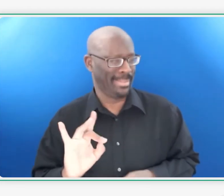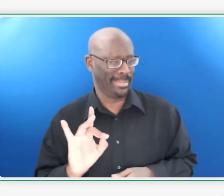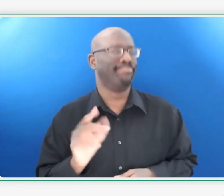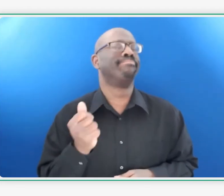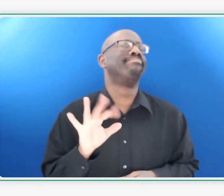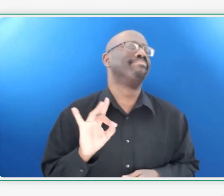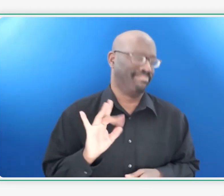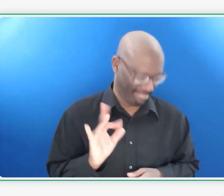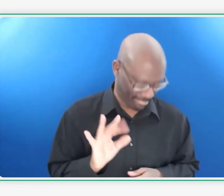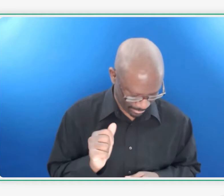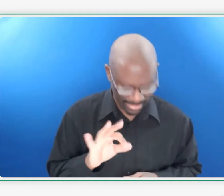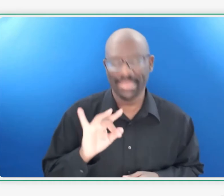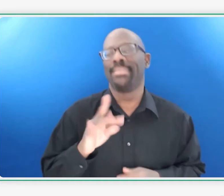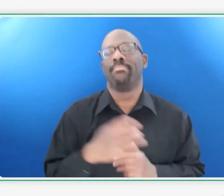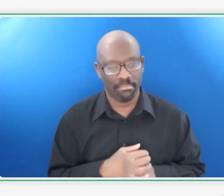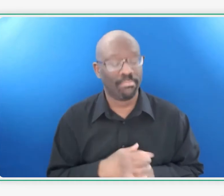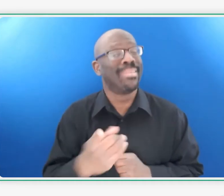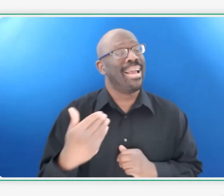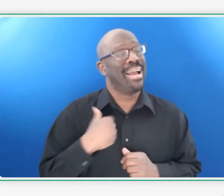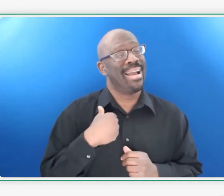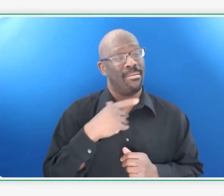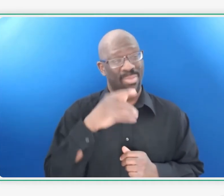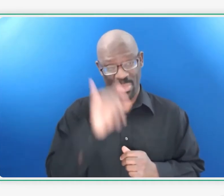And it was written back in 1998.